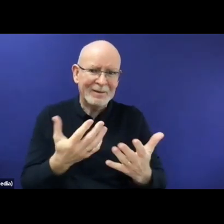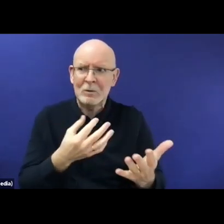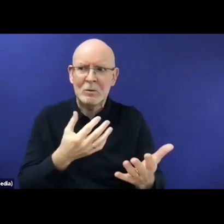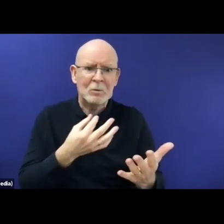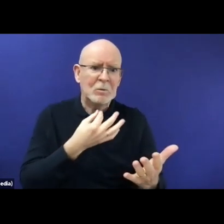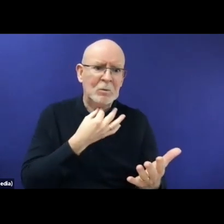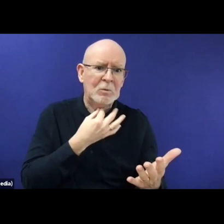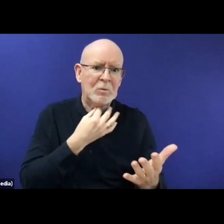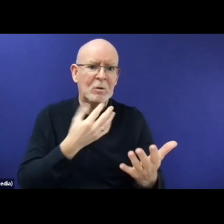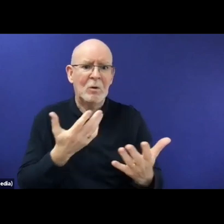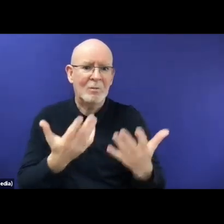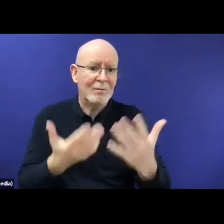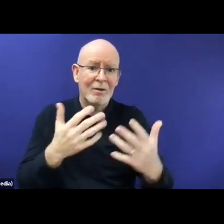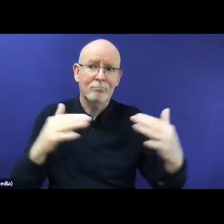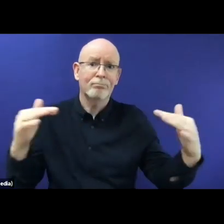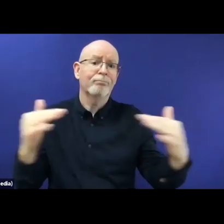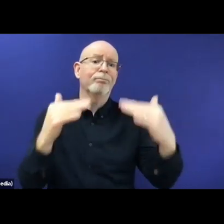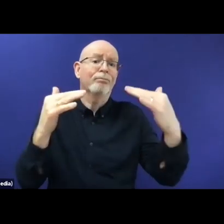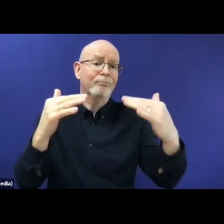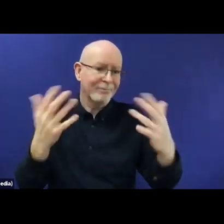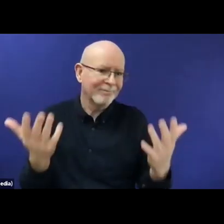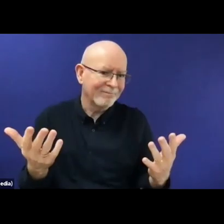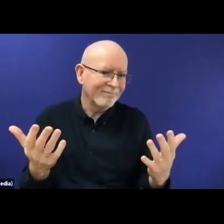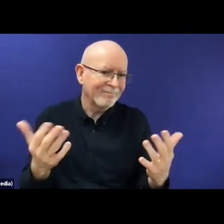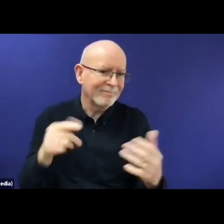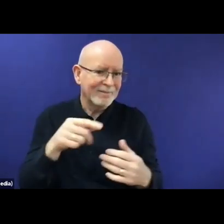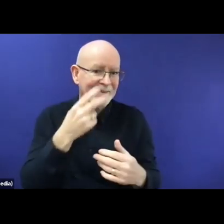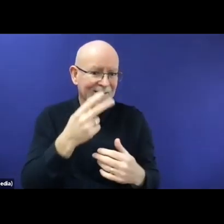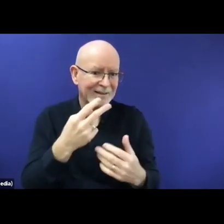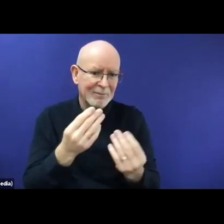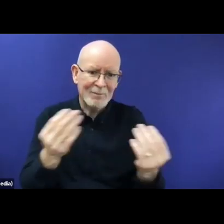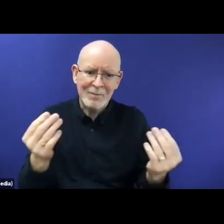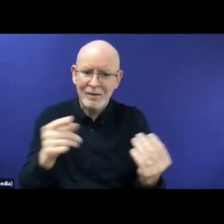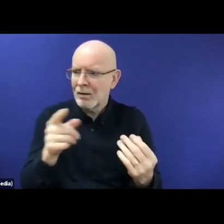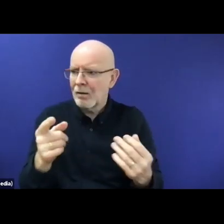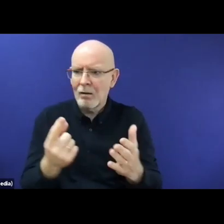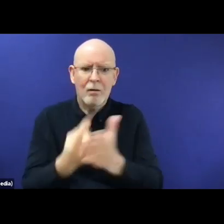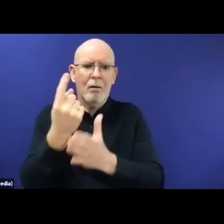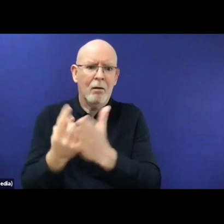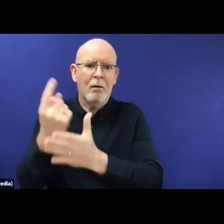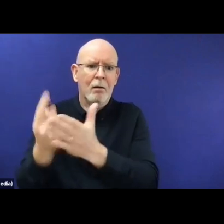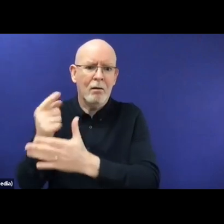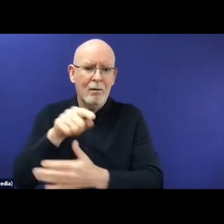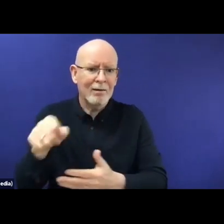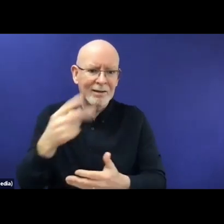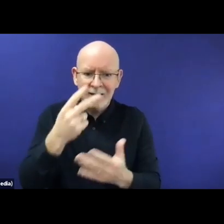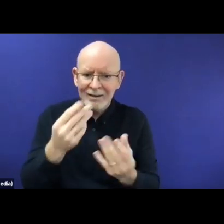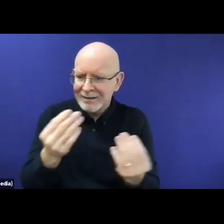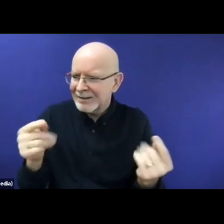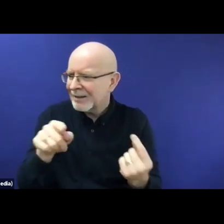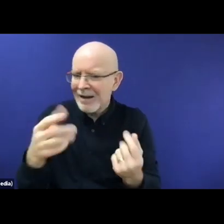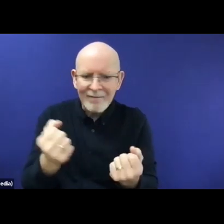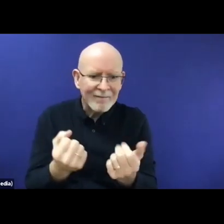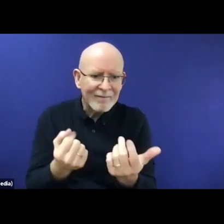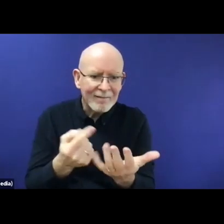the full respect of the rights of the individuals in accordance with the spirit and the letter of the relevant bodies of law.